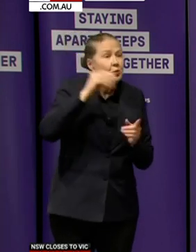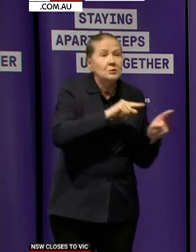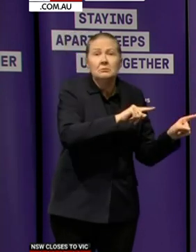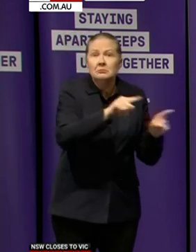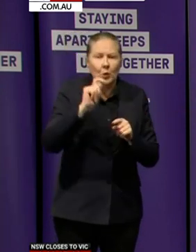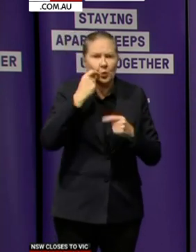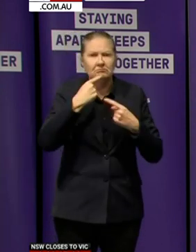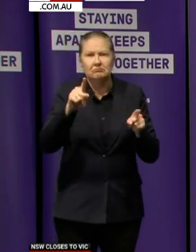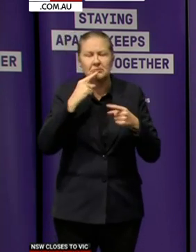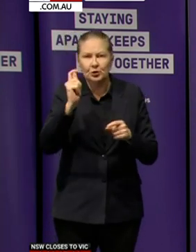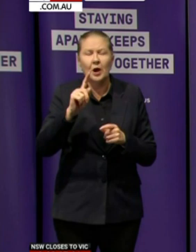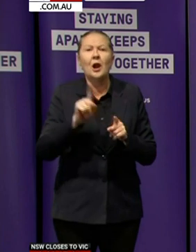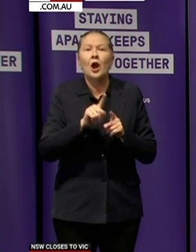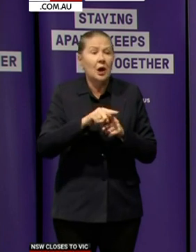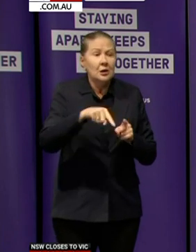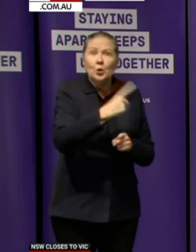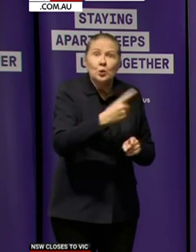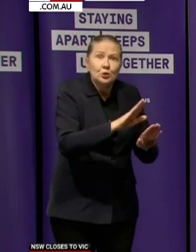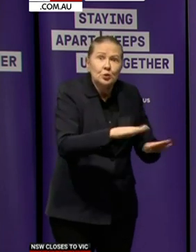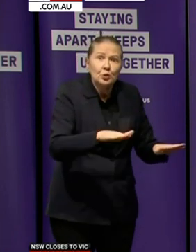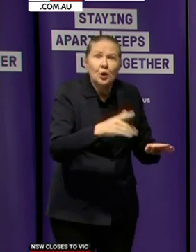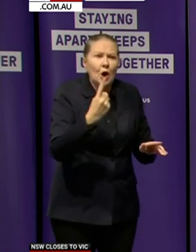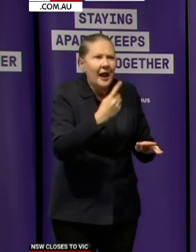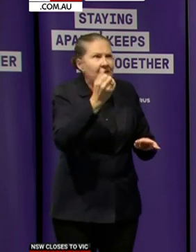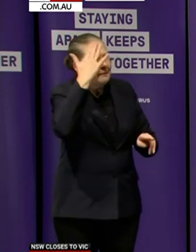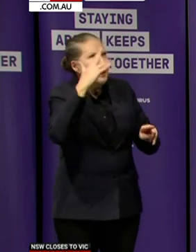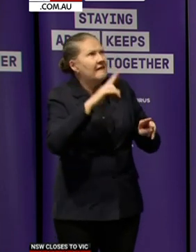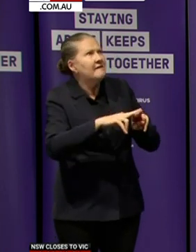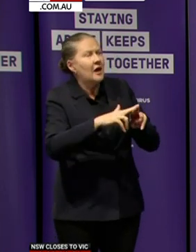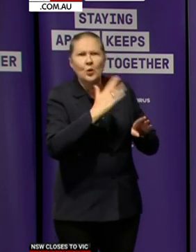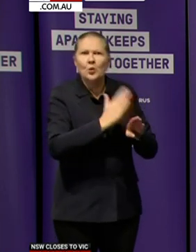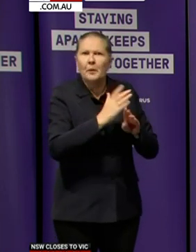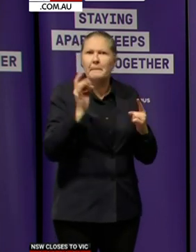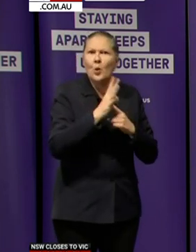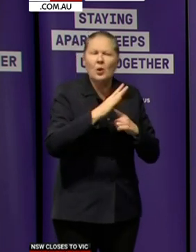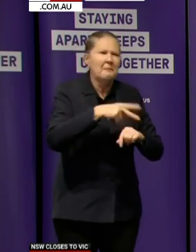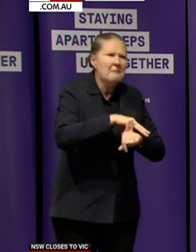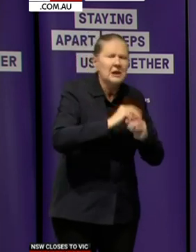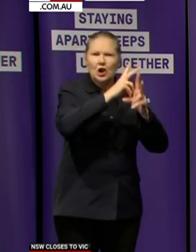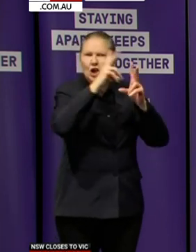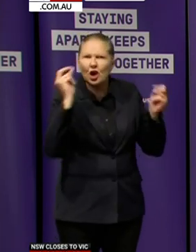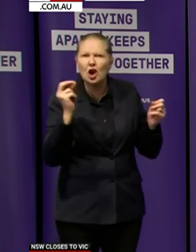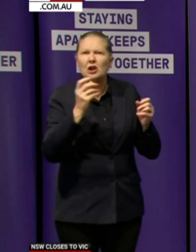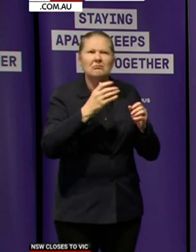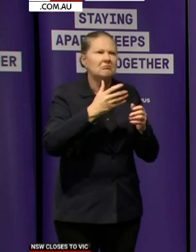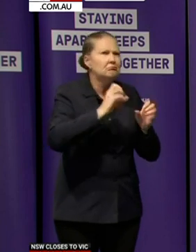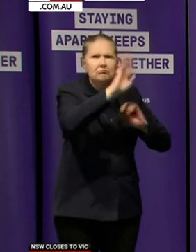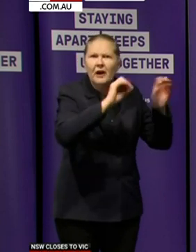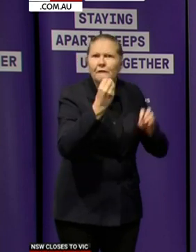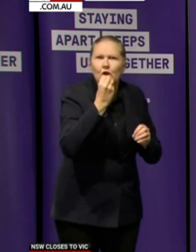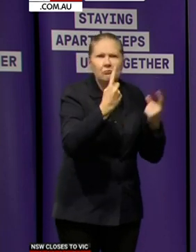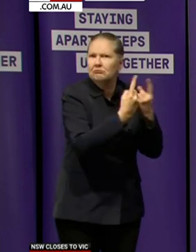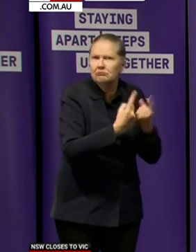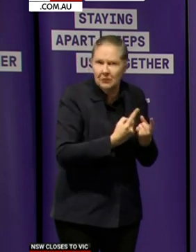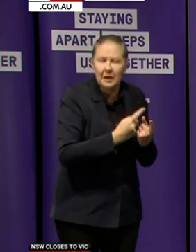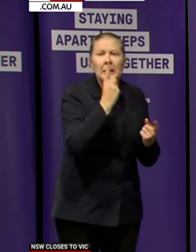are the children of essential workers or people who simply can't work from home, there will be supervised school holiday programs for them. And just